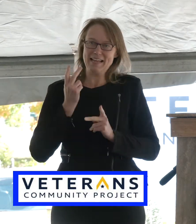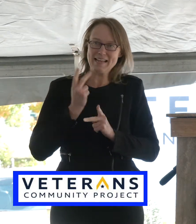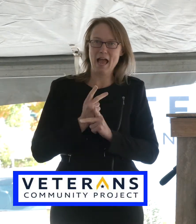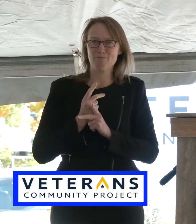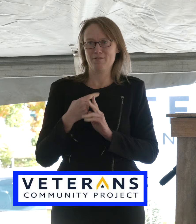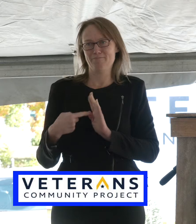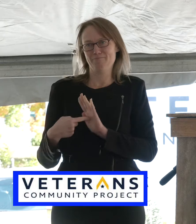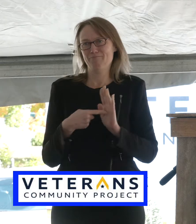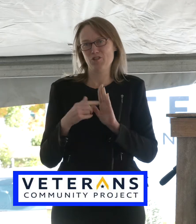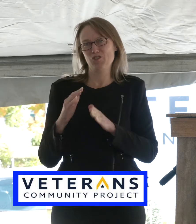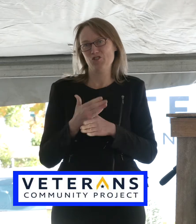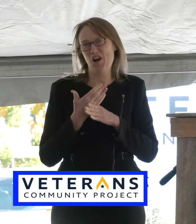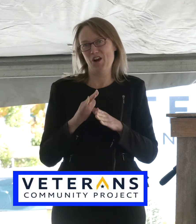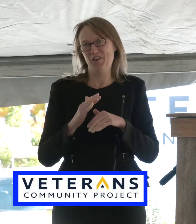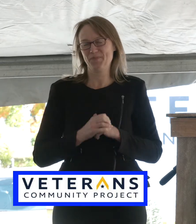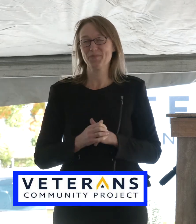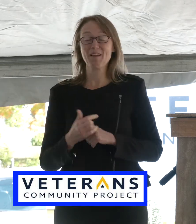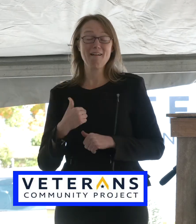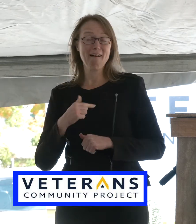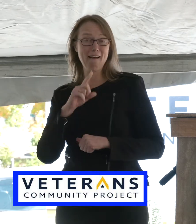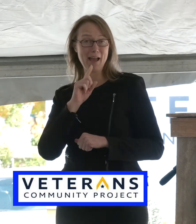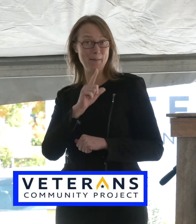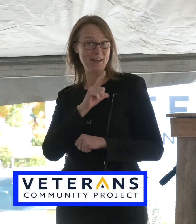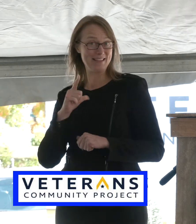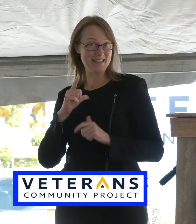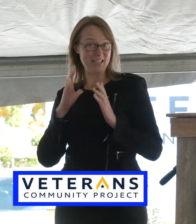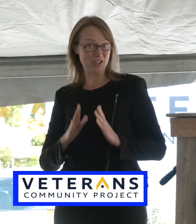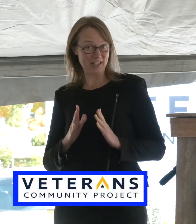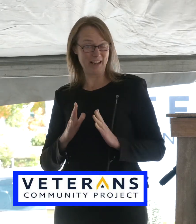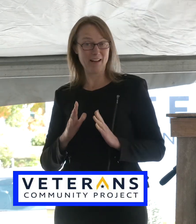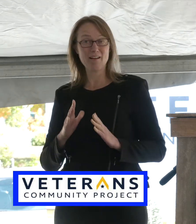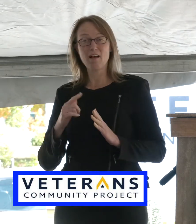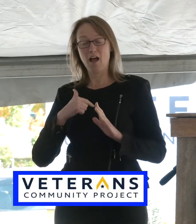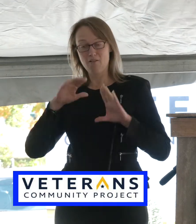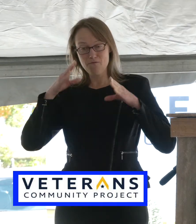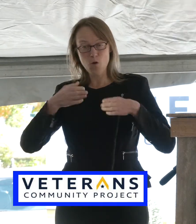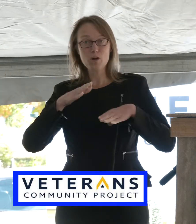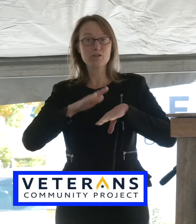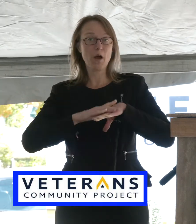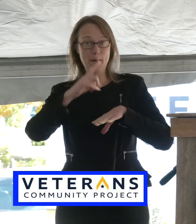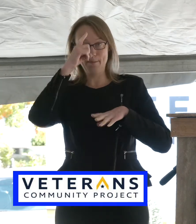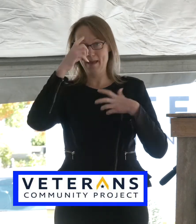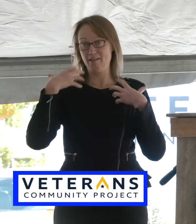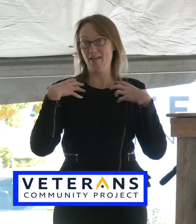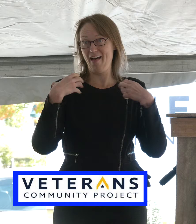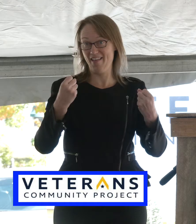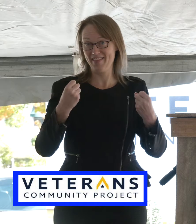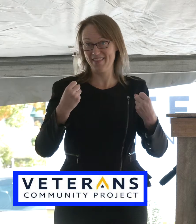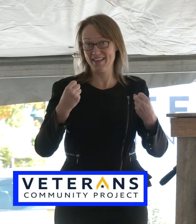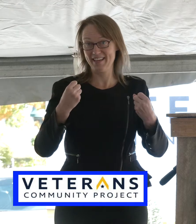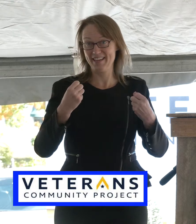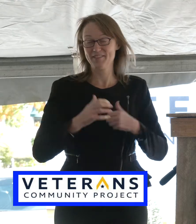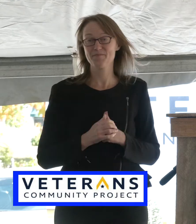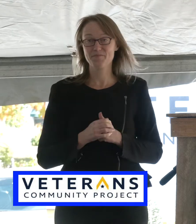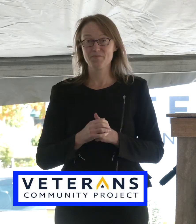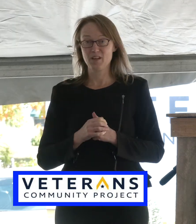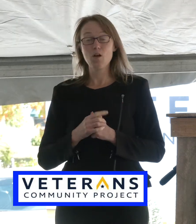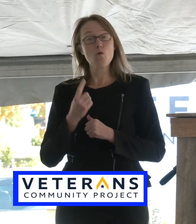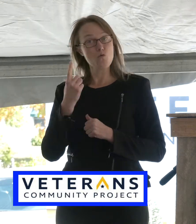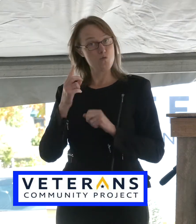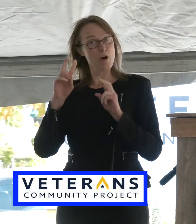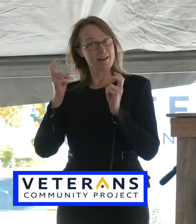I happen to be a legislator who works on issues of mental health, including reducing veteran